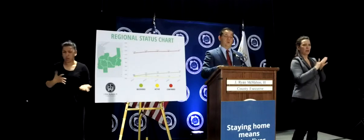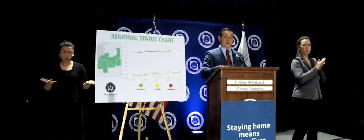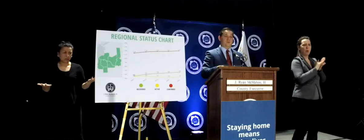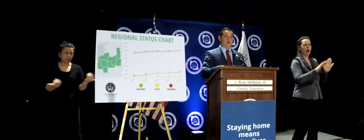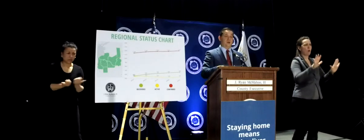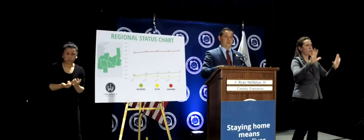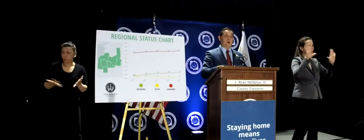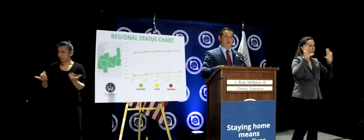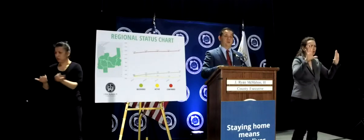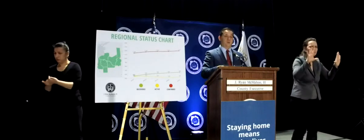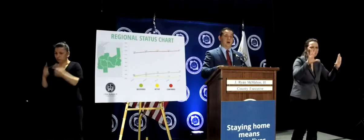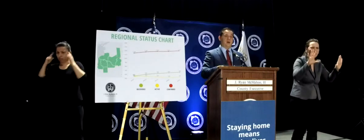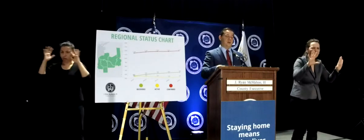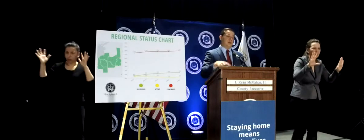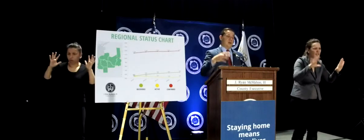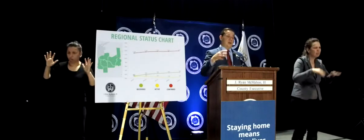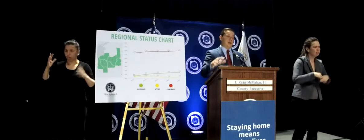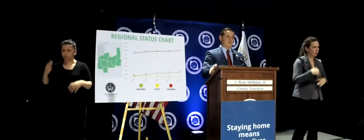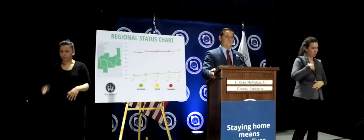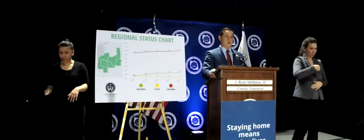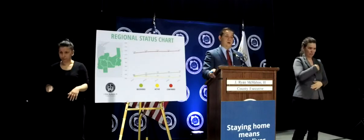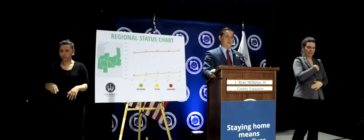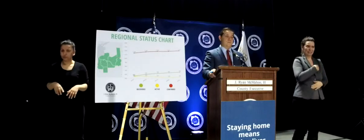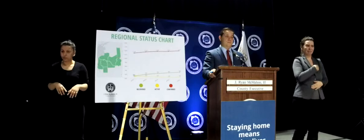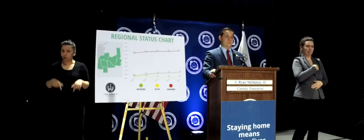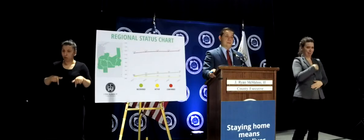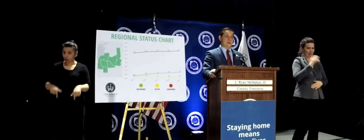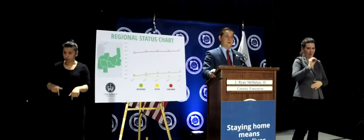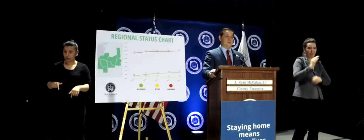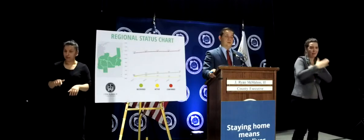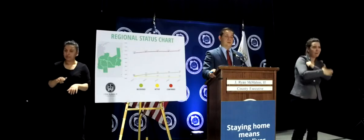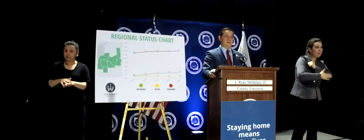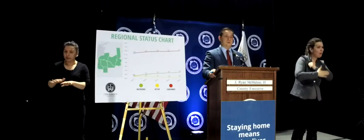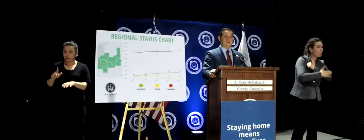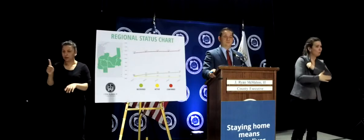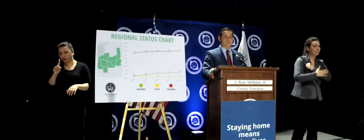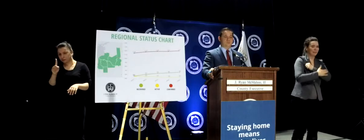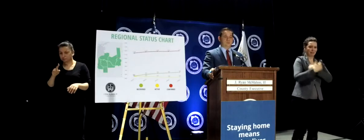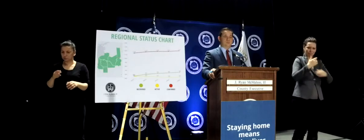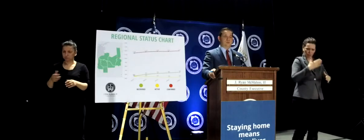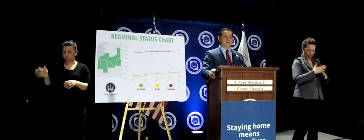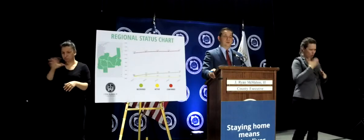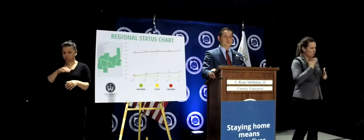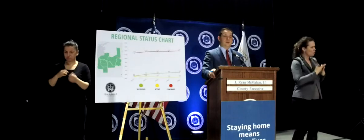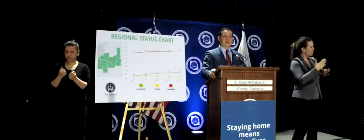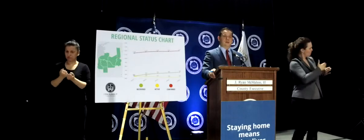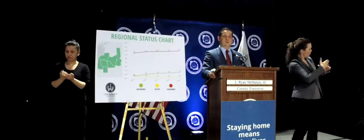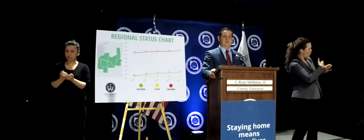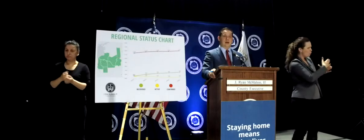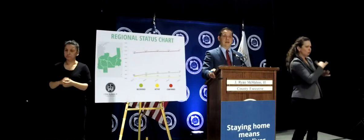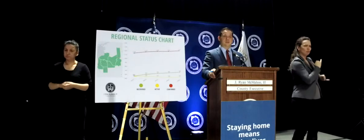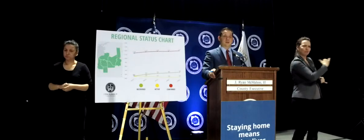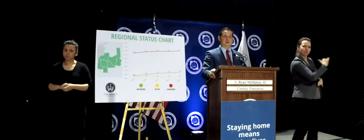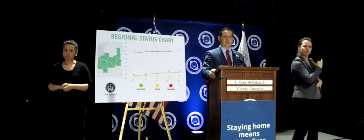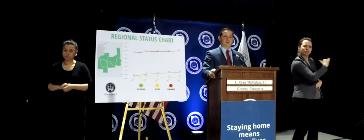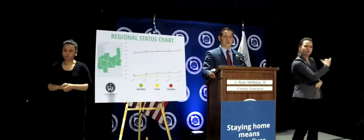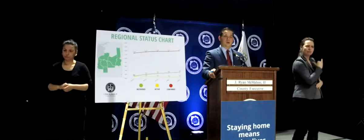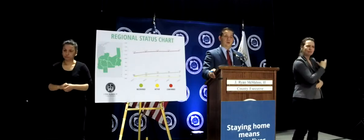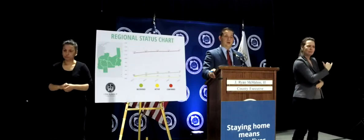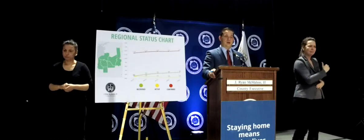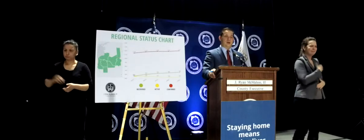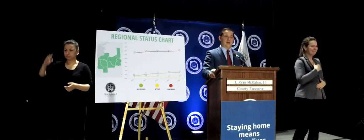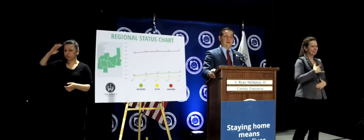believe that we've been a very good partner as well. And I don't think there's going to be any agita